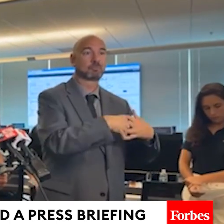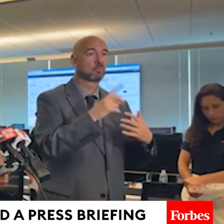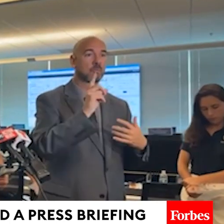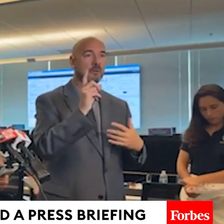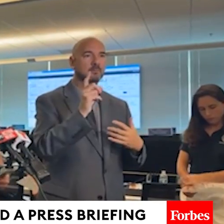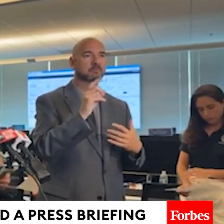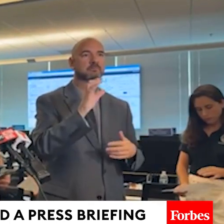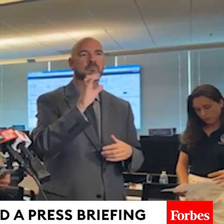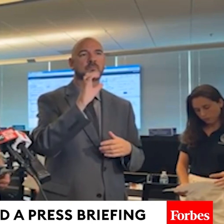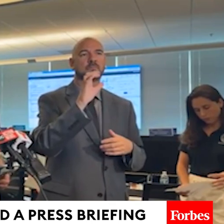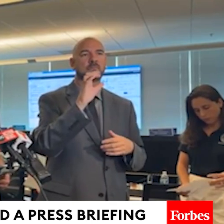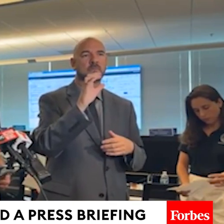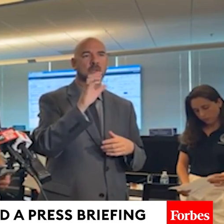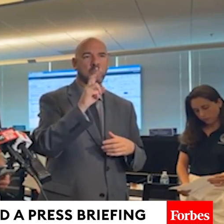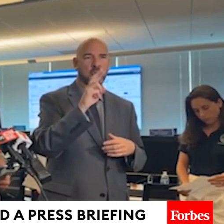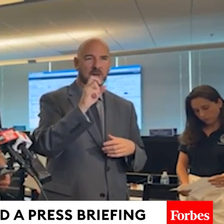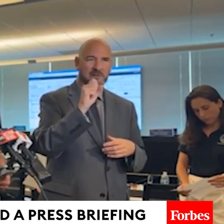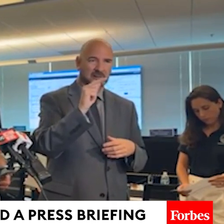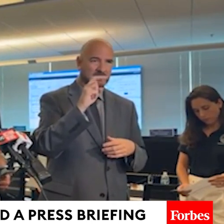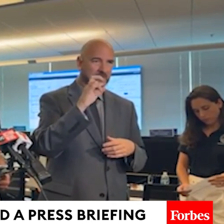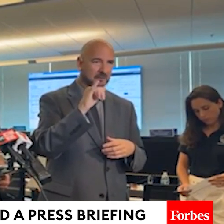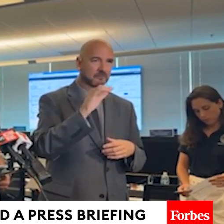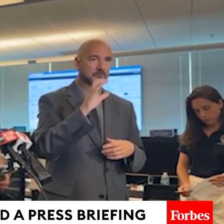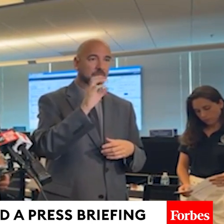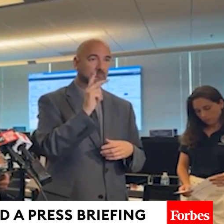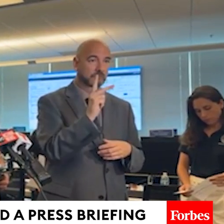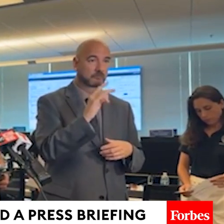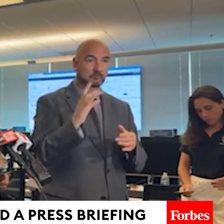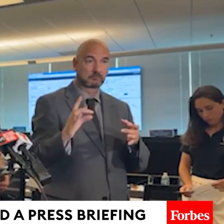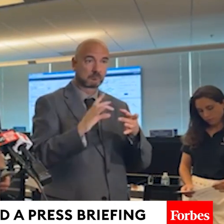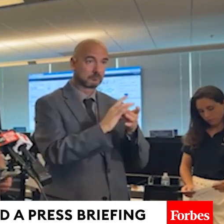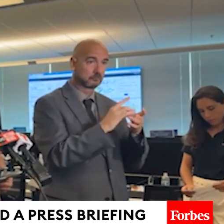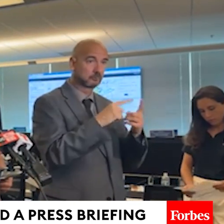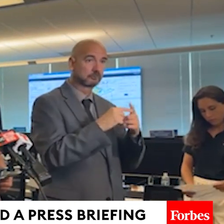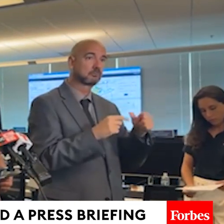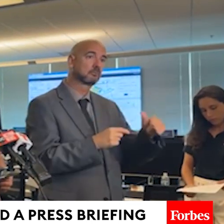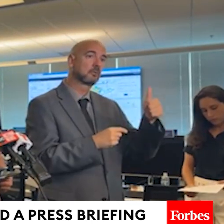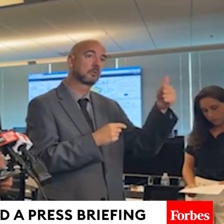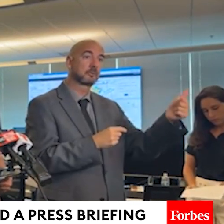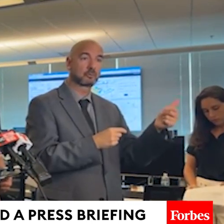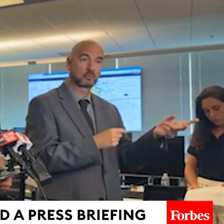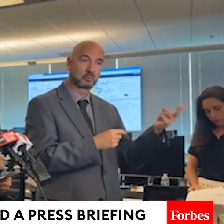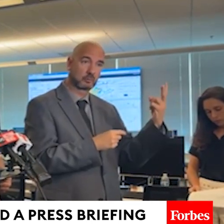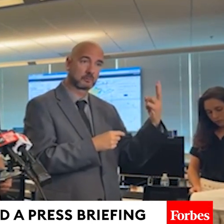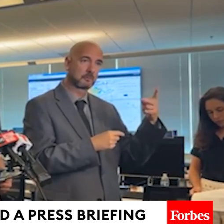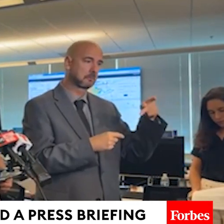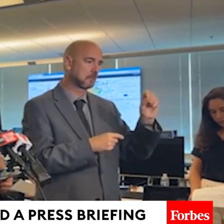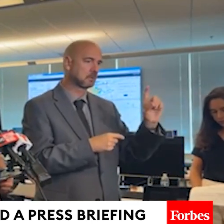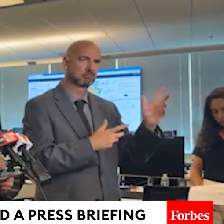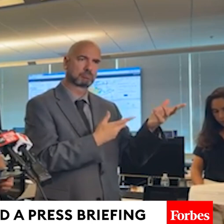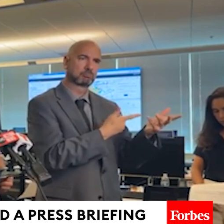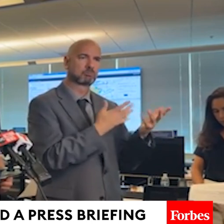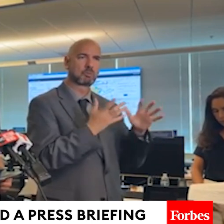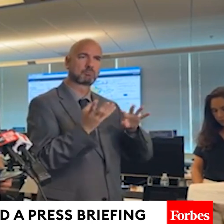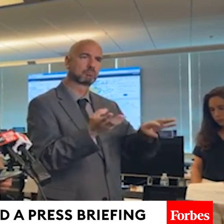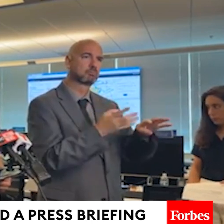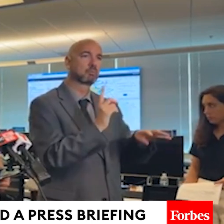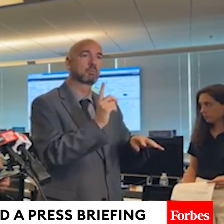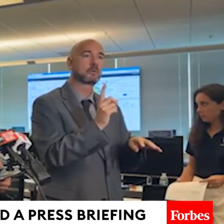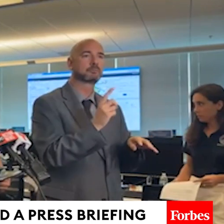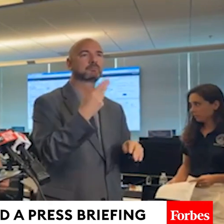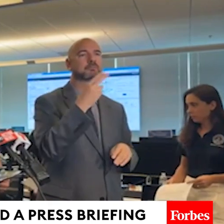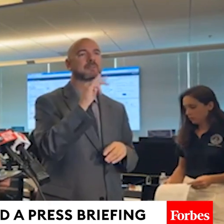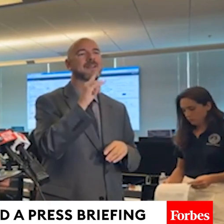is connected to the other 2 ponds. They all ultimately drain into the Hillsborough River. So, and we're